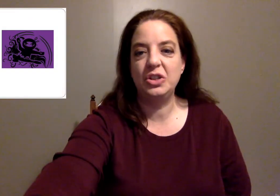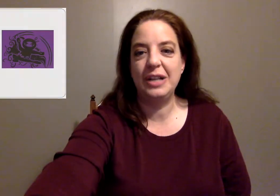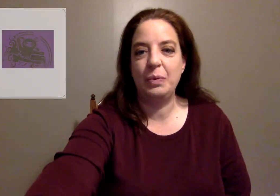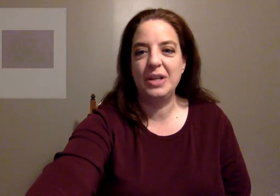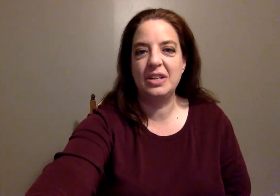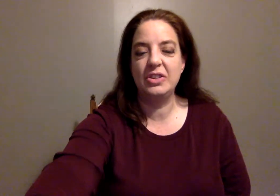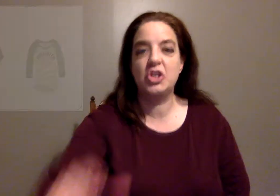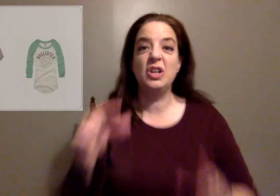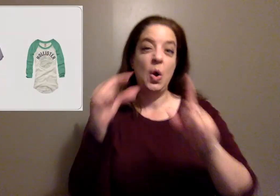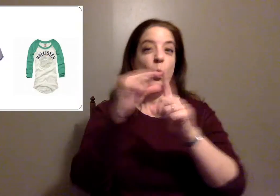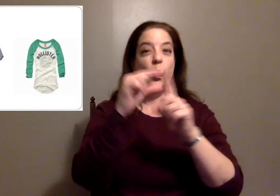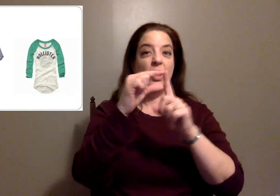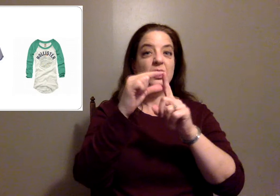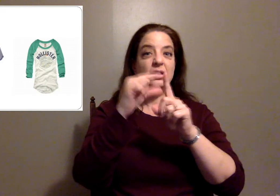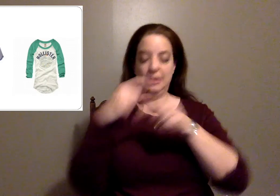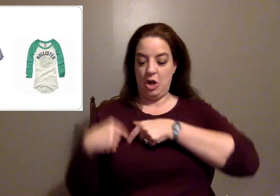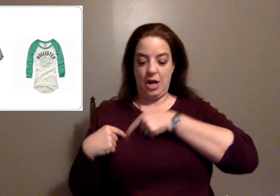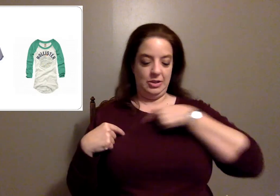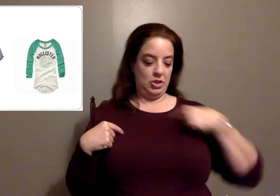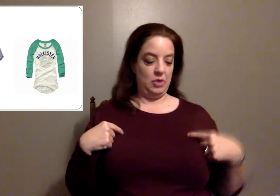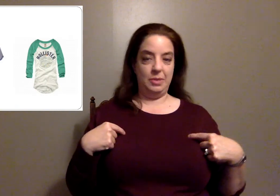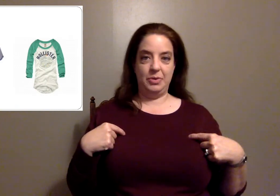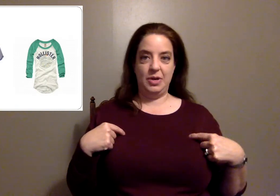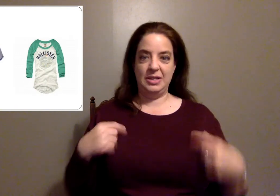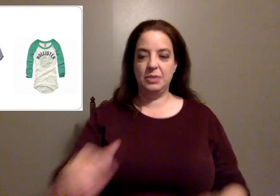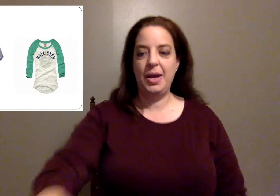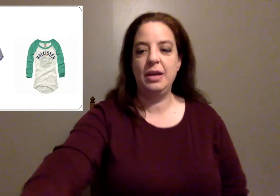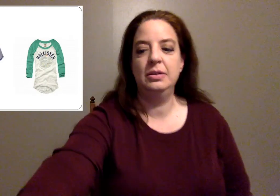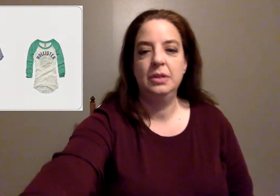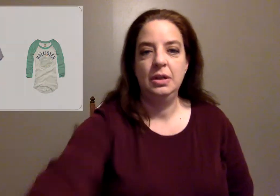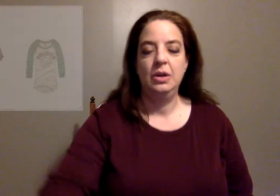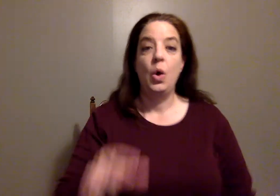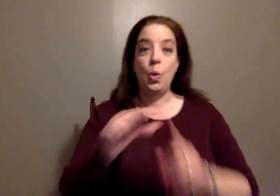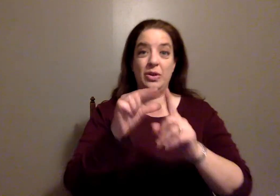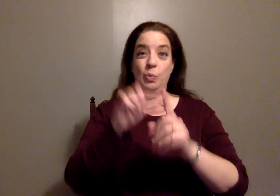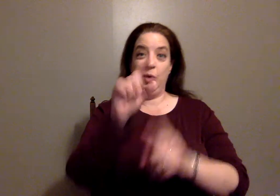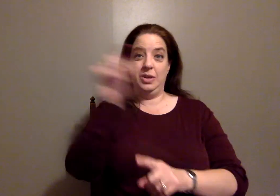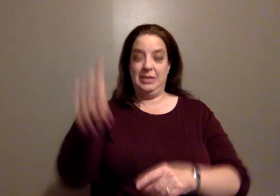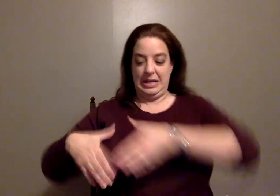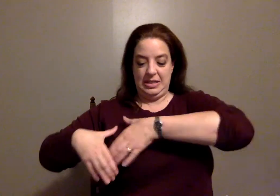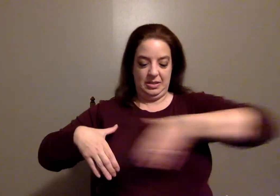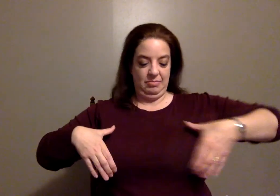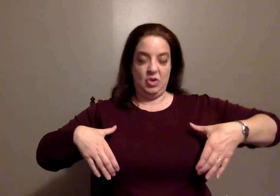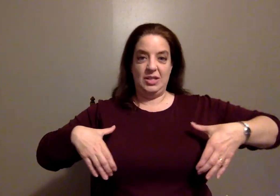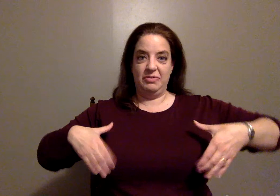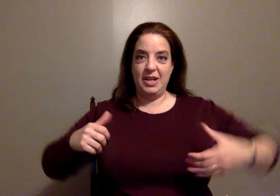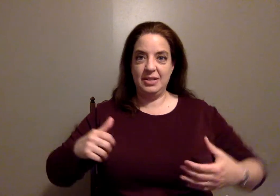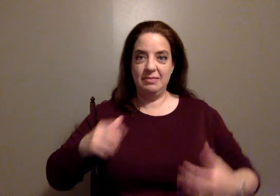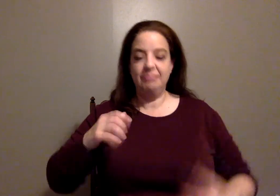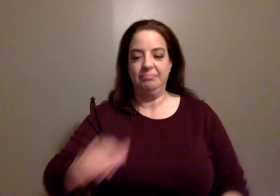like? Where is it on the shirt? Words, Hollister goes up across this way, or the word Texas across the front.